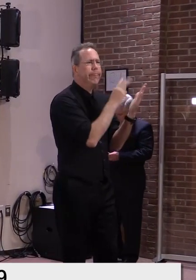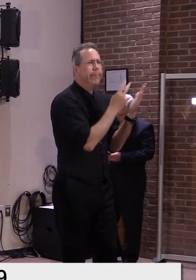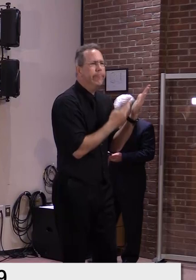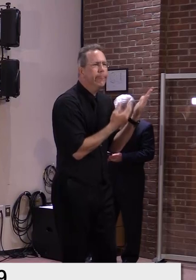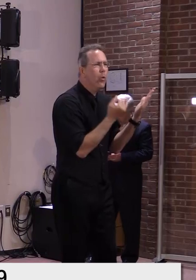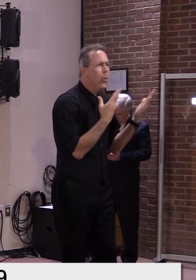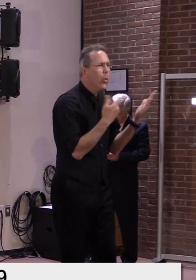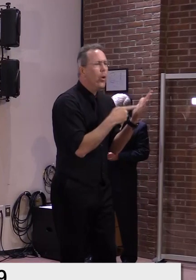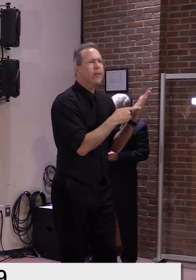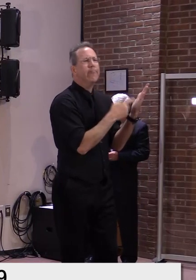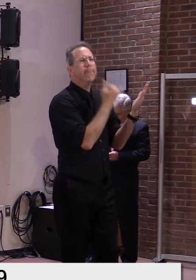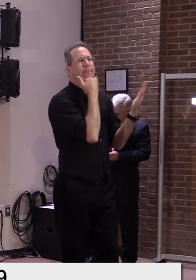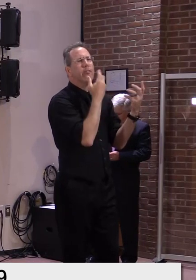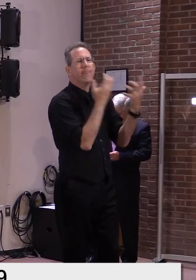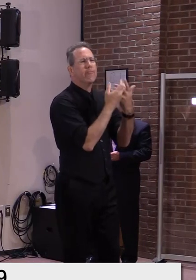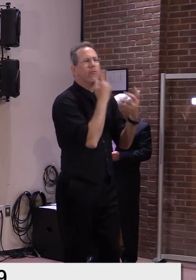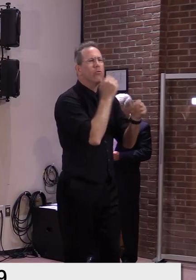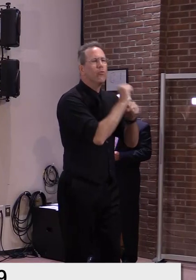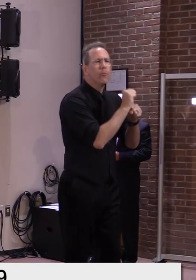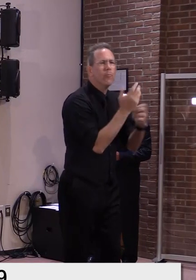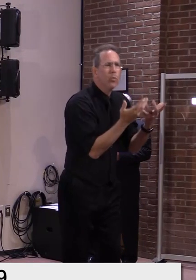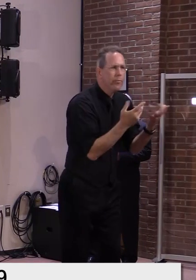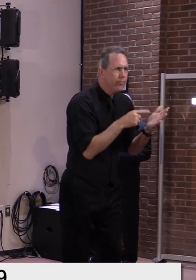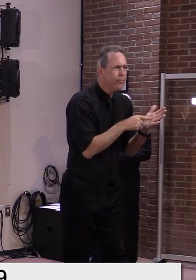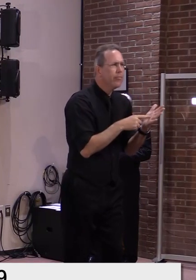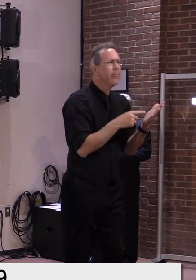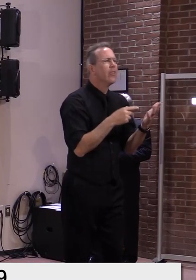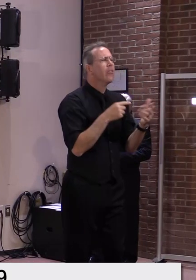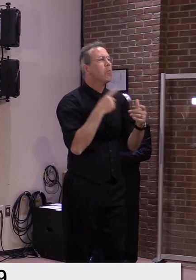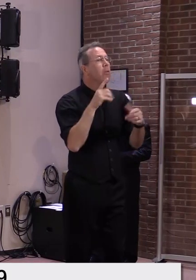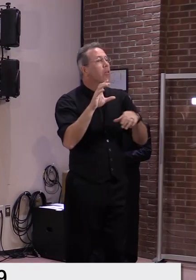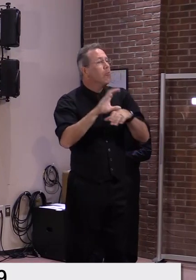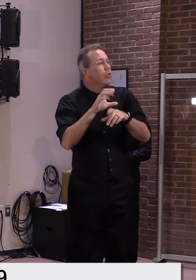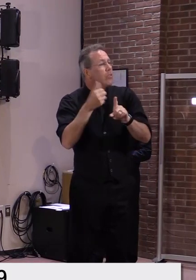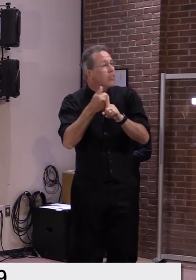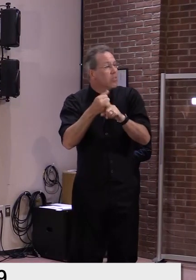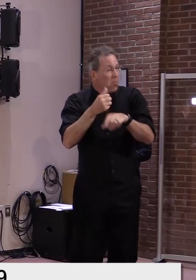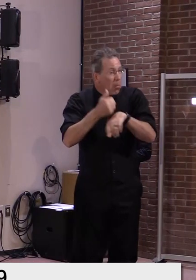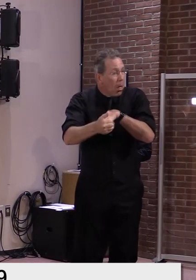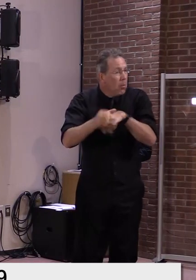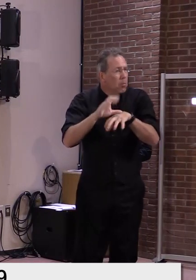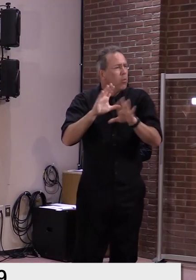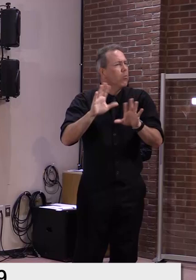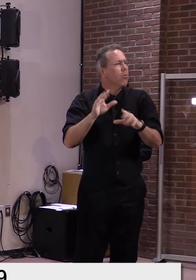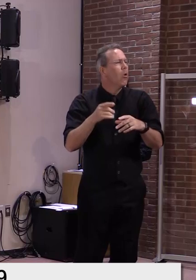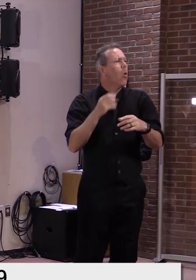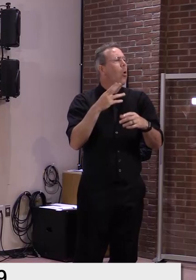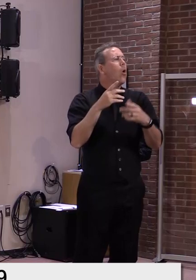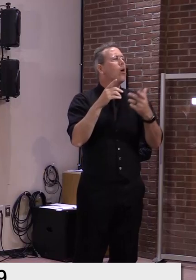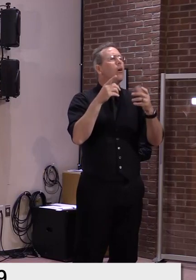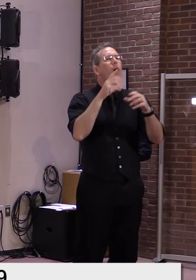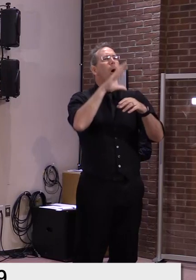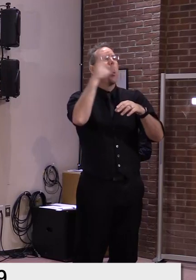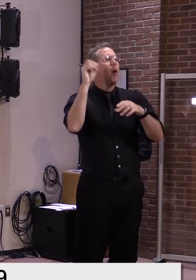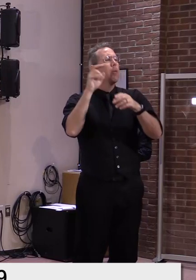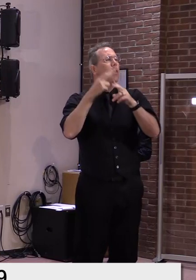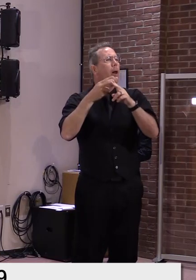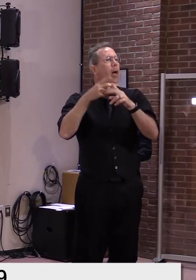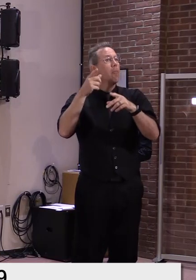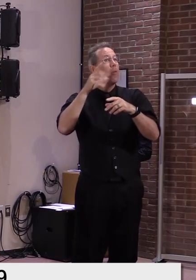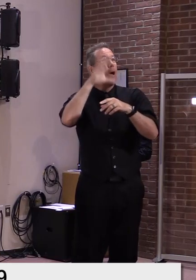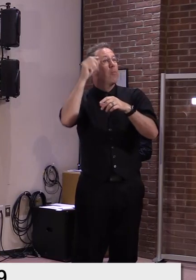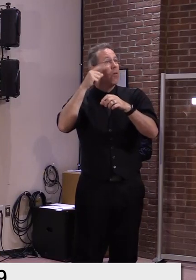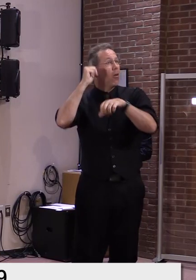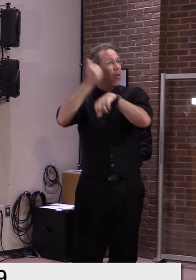for corrective action in the mainframe or with our vendor. But in general, there's no massive outage or group of people